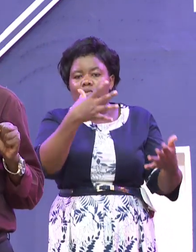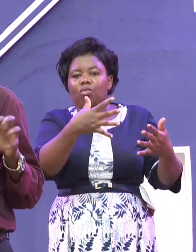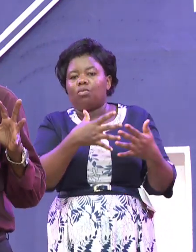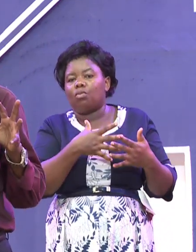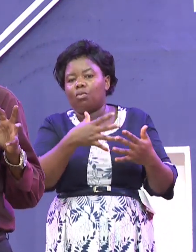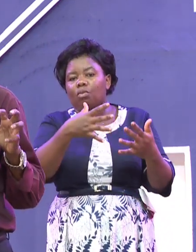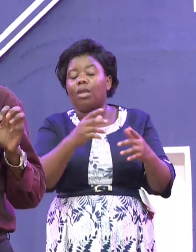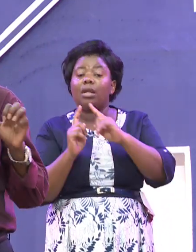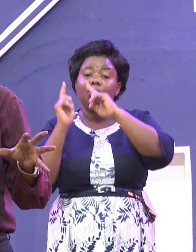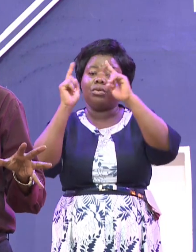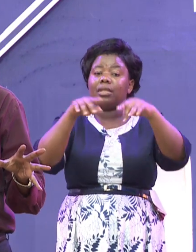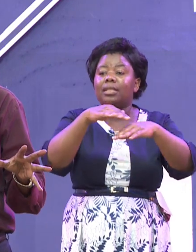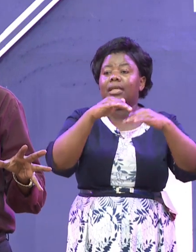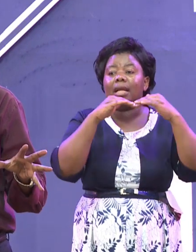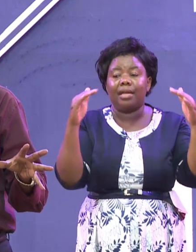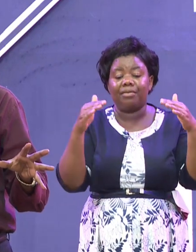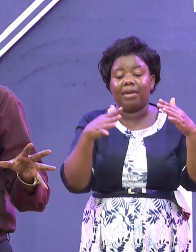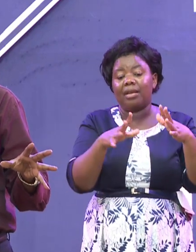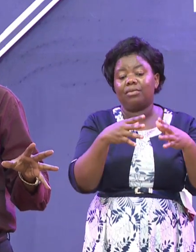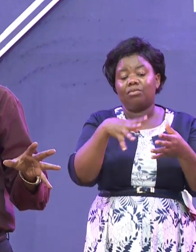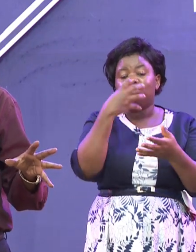nosa nechituke chisera nechikalira.